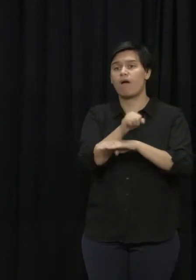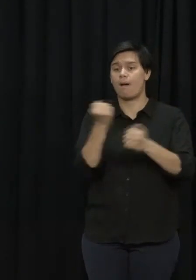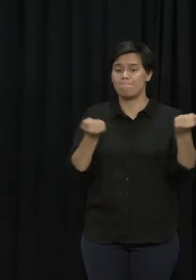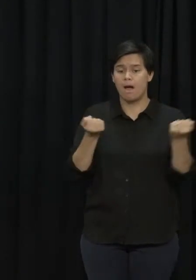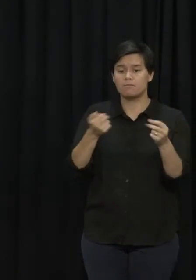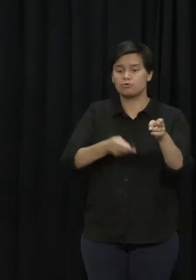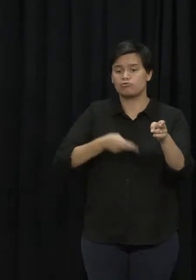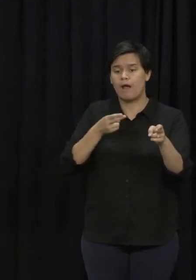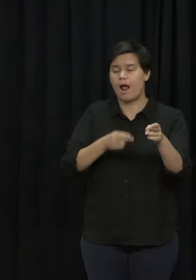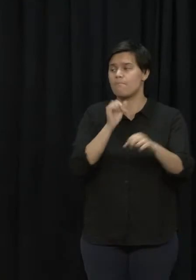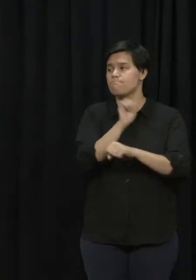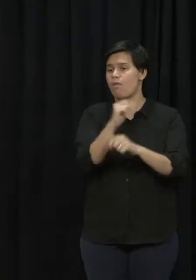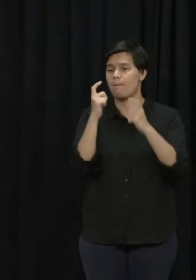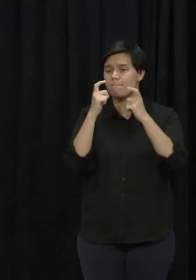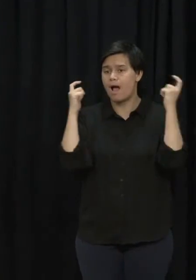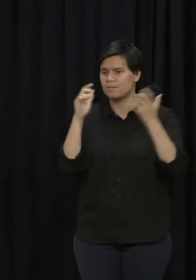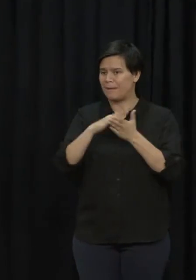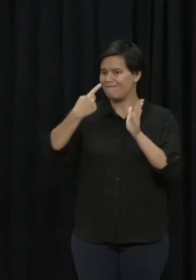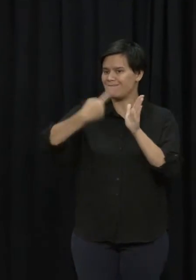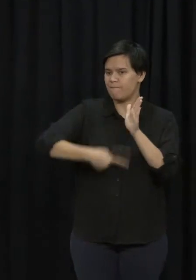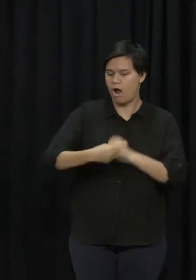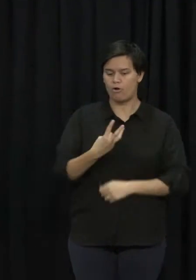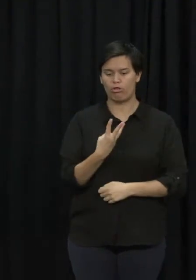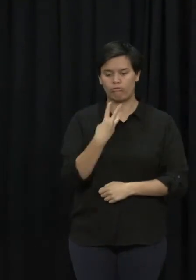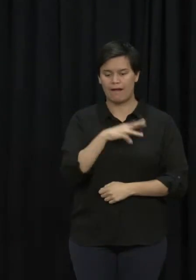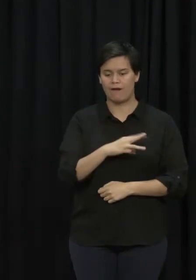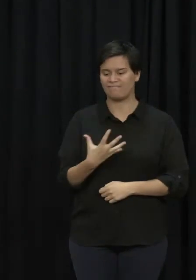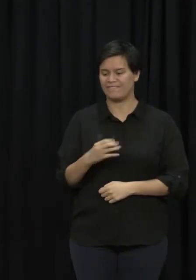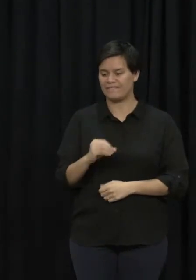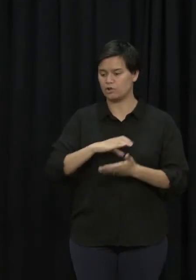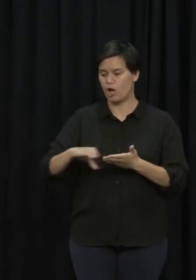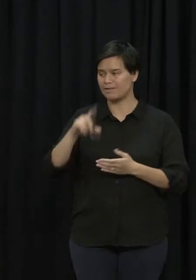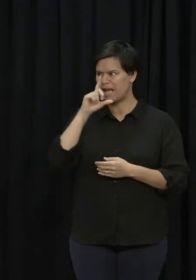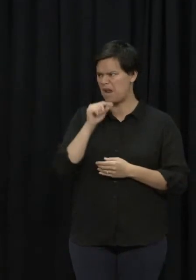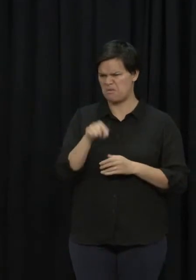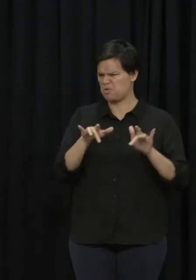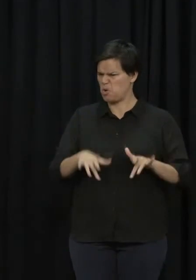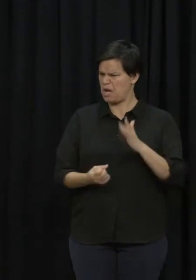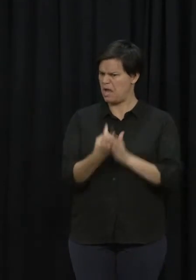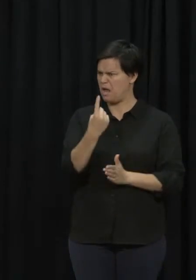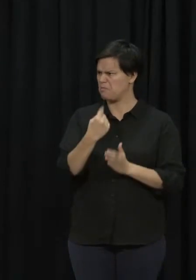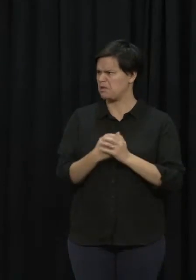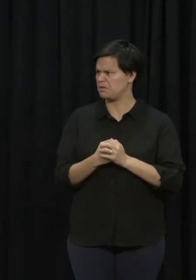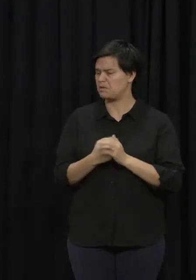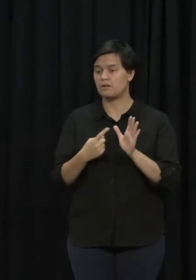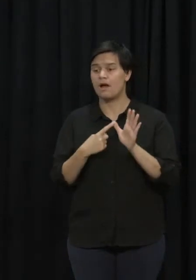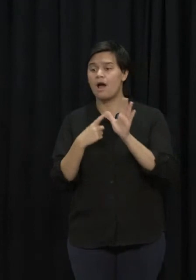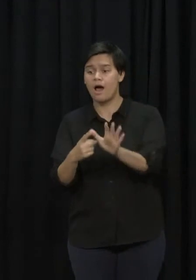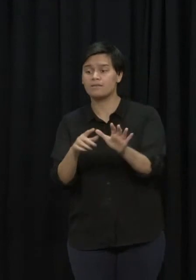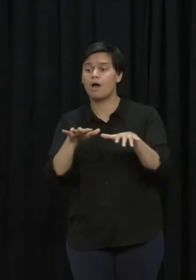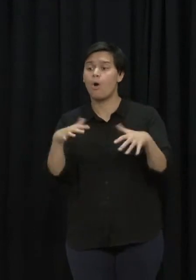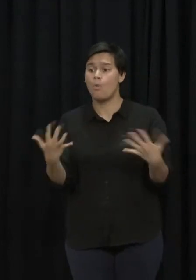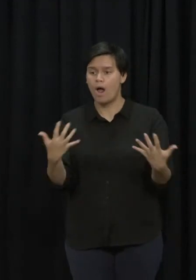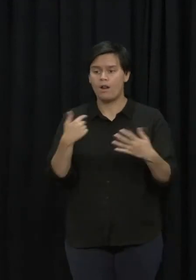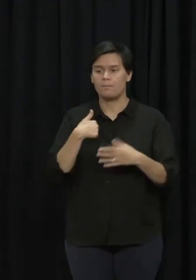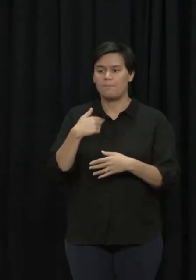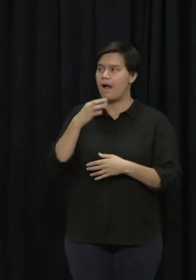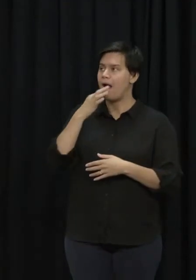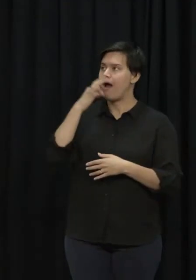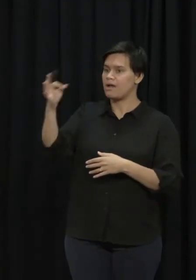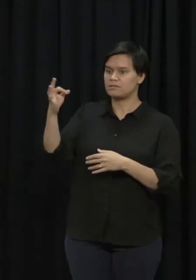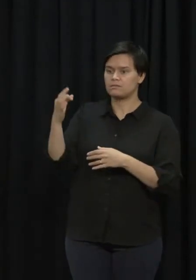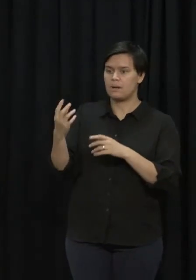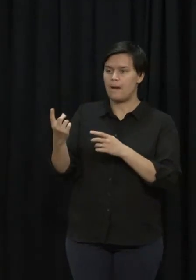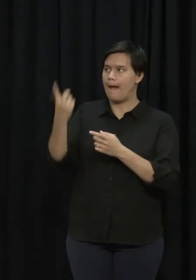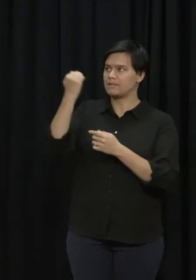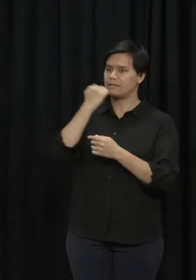that surprise you? In the first lockdowns, we got I asked for daily updates on what kind of enforcement action action was taking place. I haven't had a breakdown